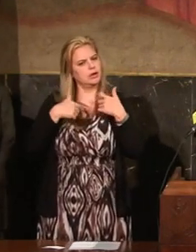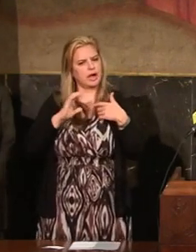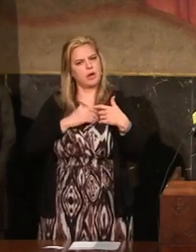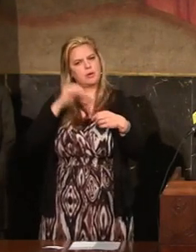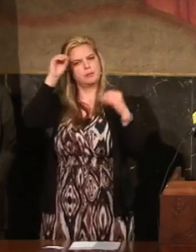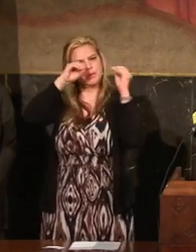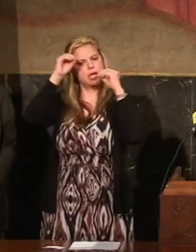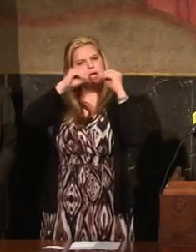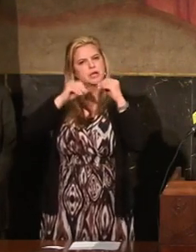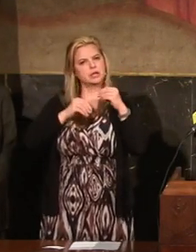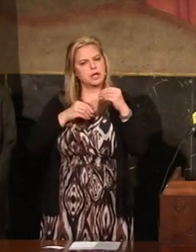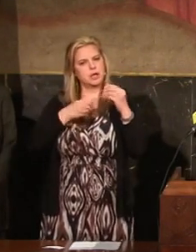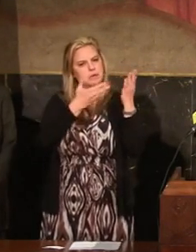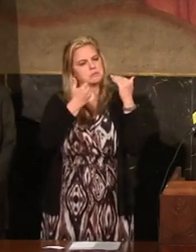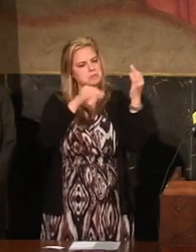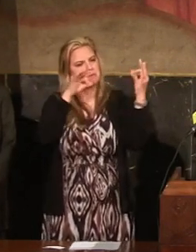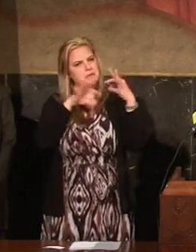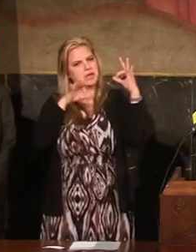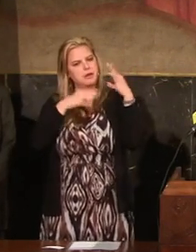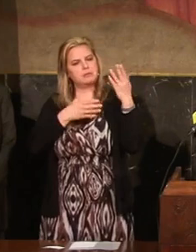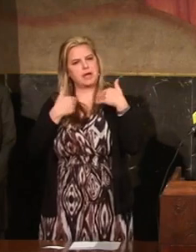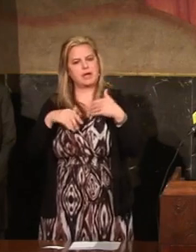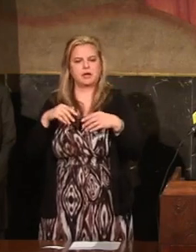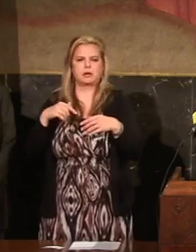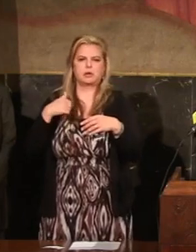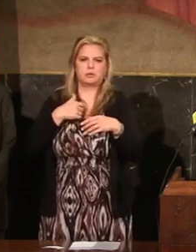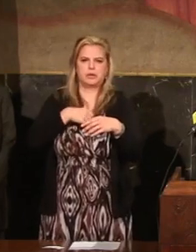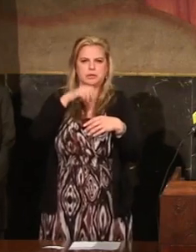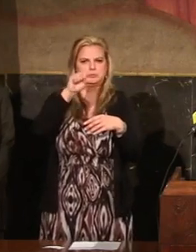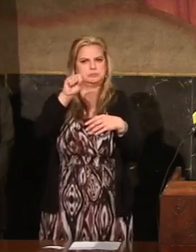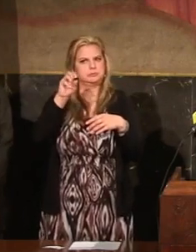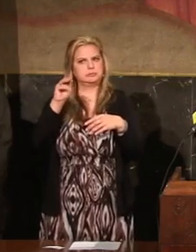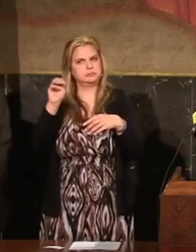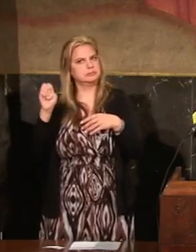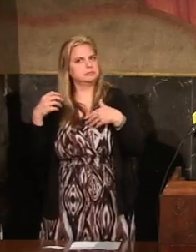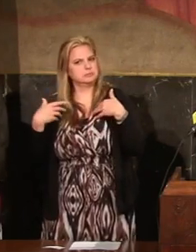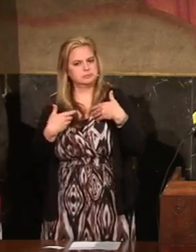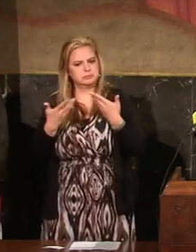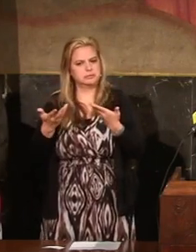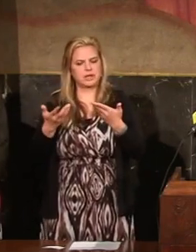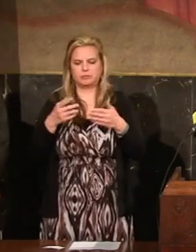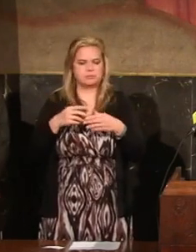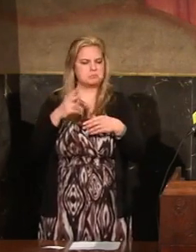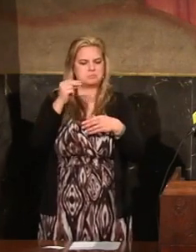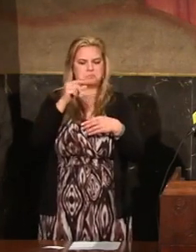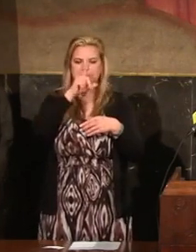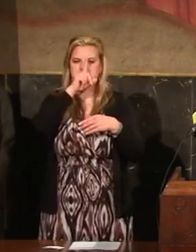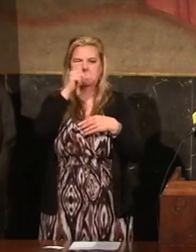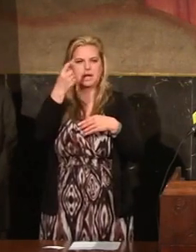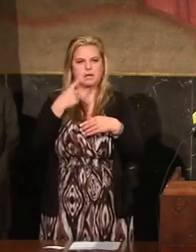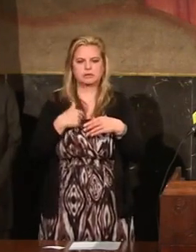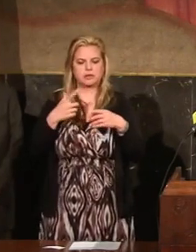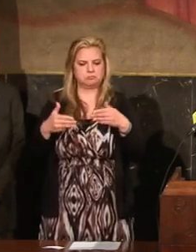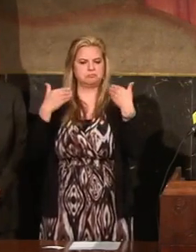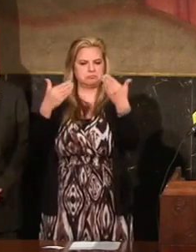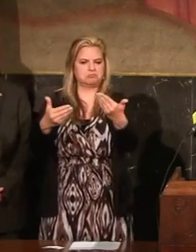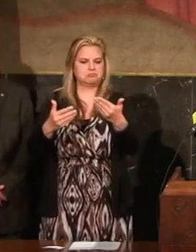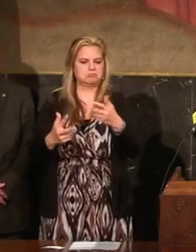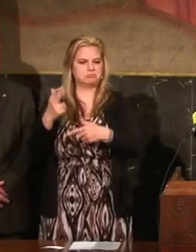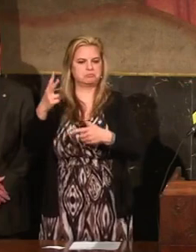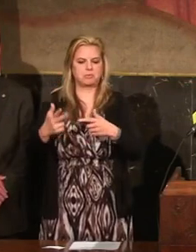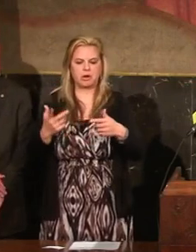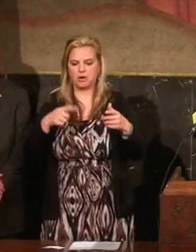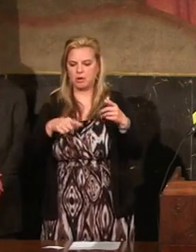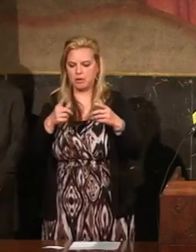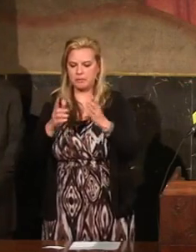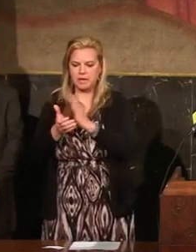in our opinion, as the subject matter experts running our department, a way to cut. These were just done, and they were done haphazardly with amendments about